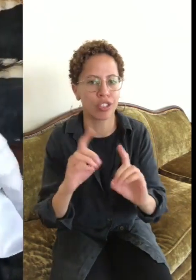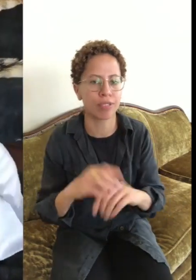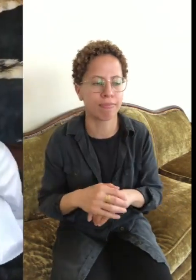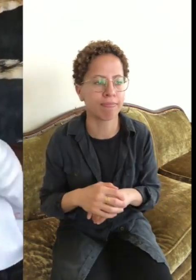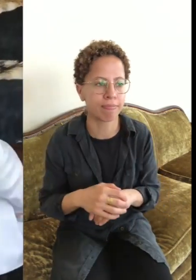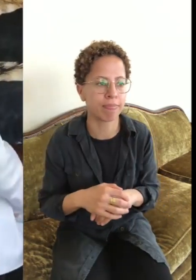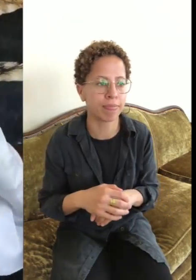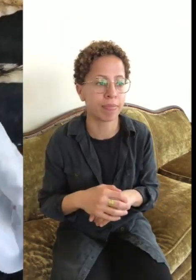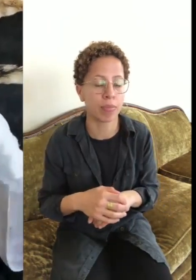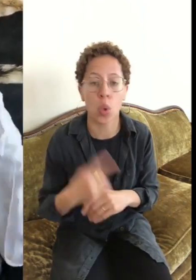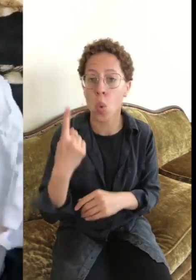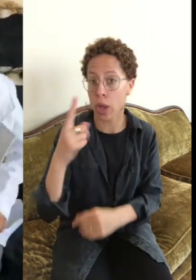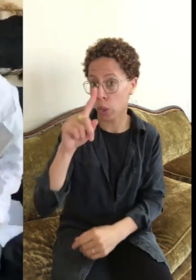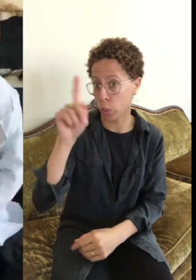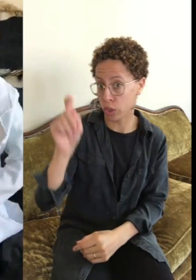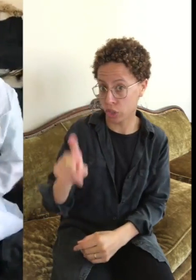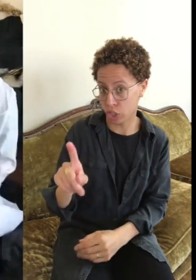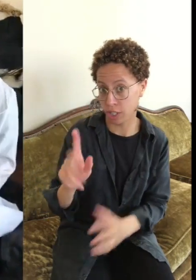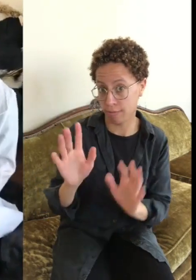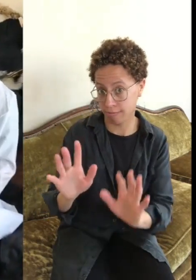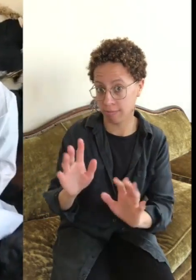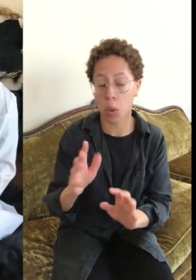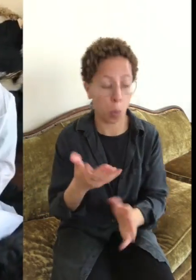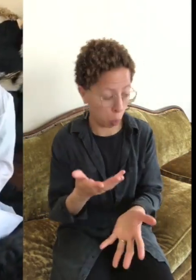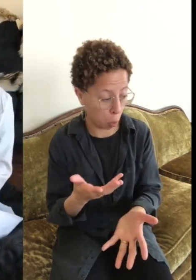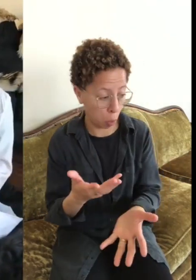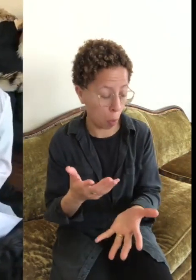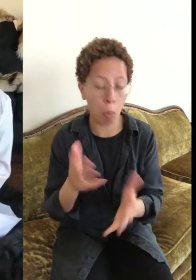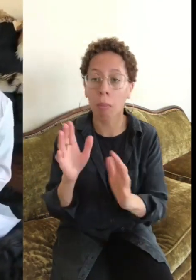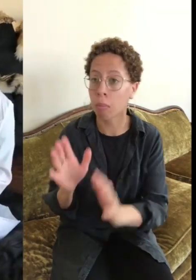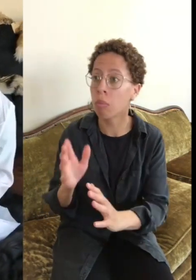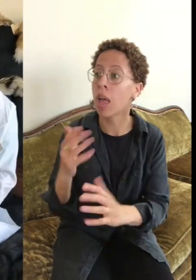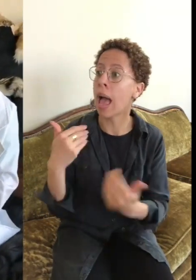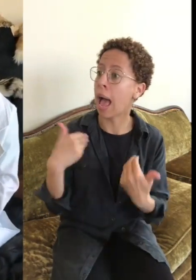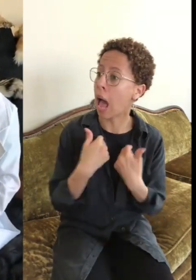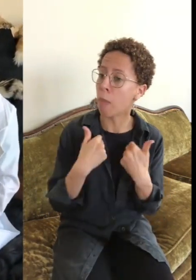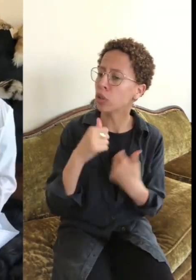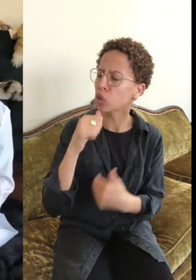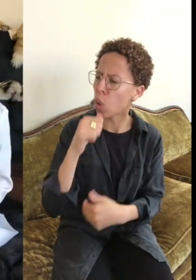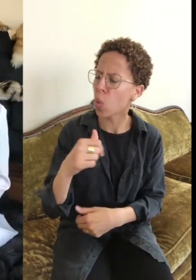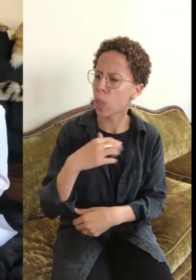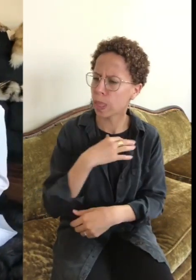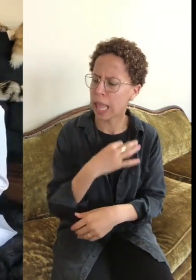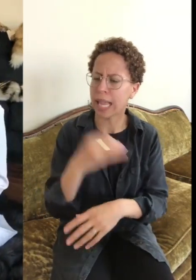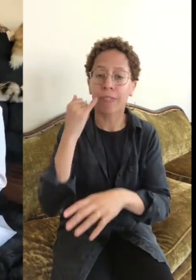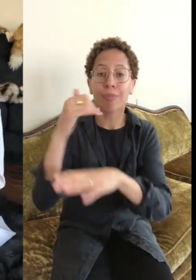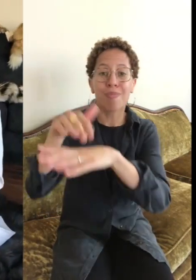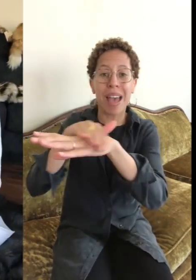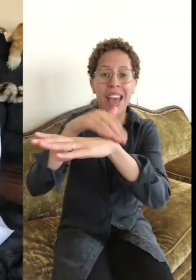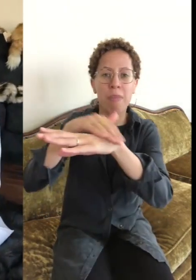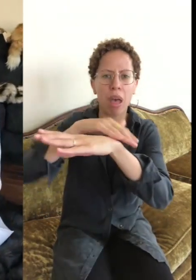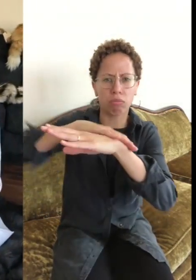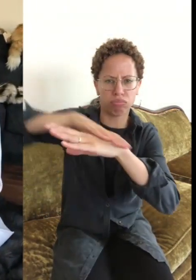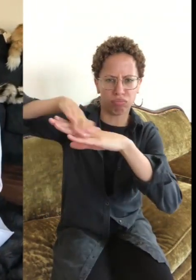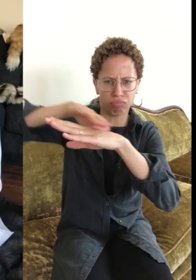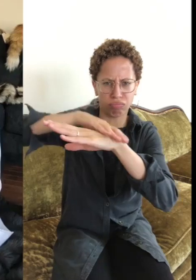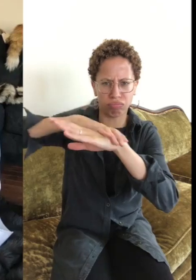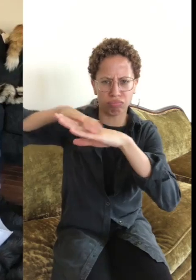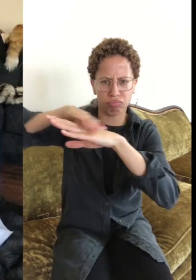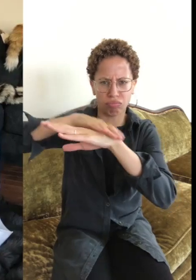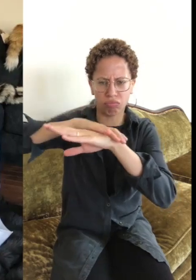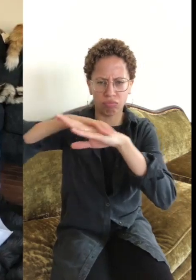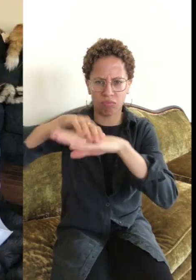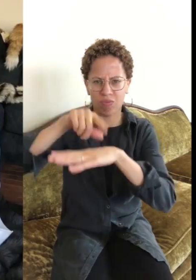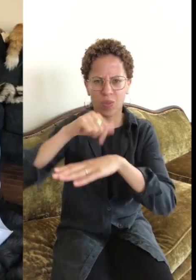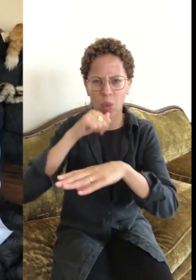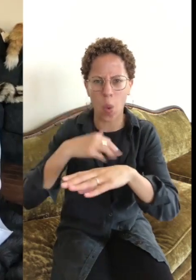Pretty neat, hey? And here's a question. Yeah. Why do animals not like it when you pet their fur in a